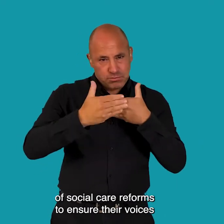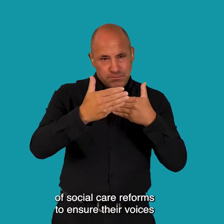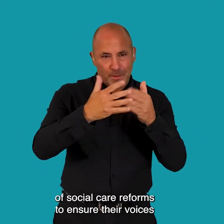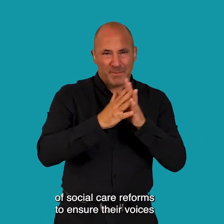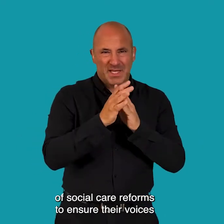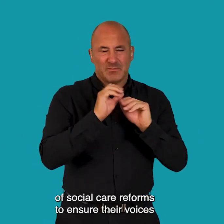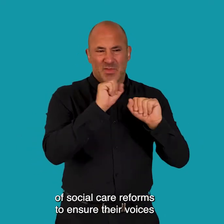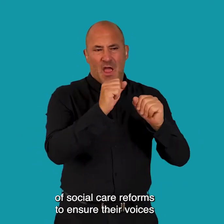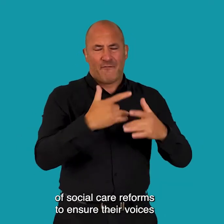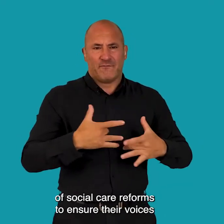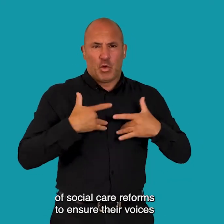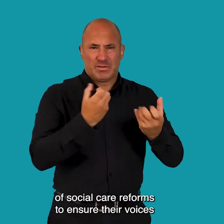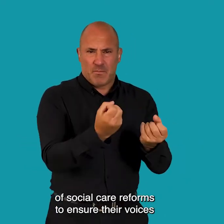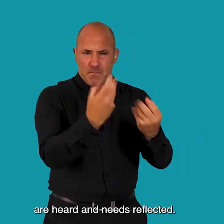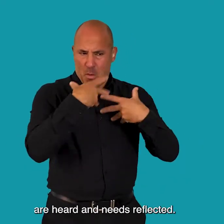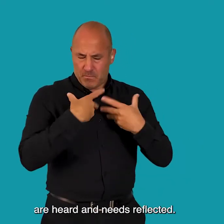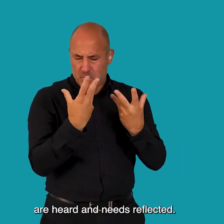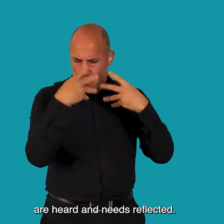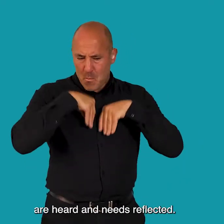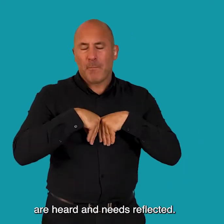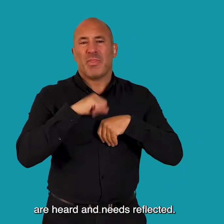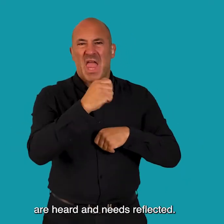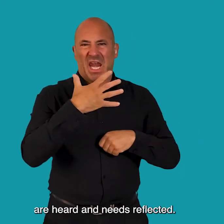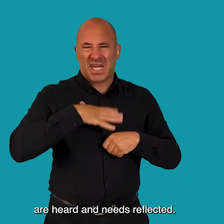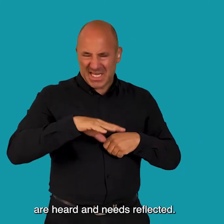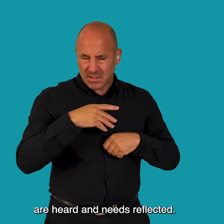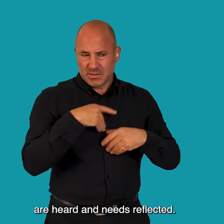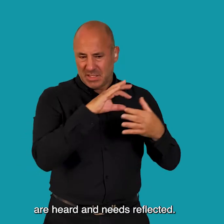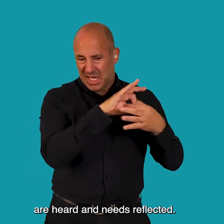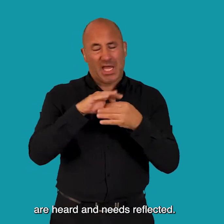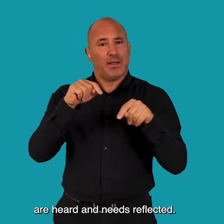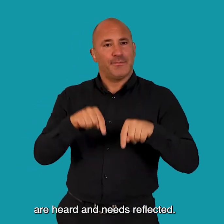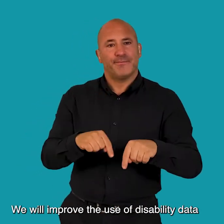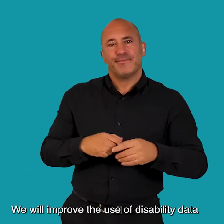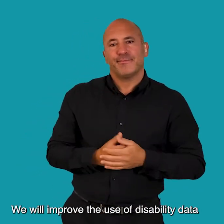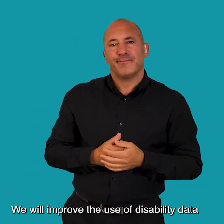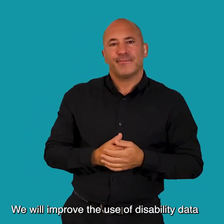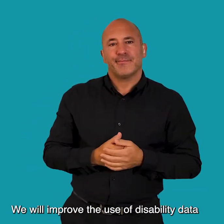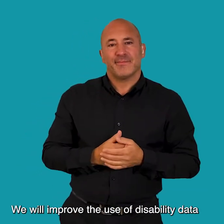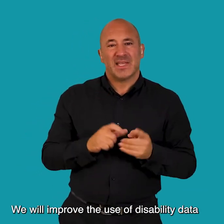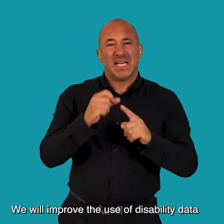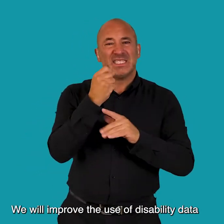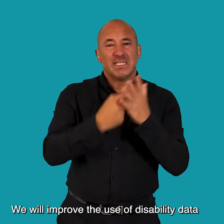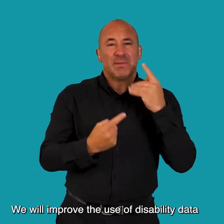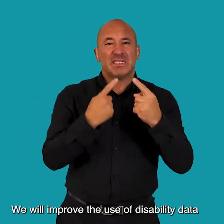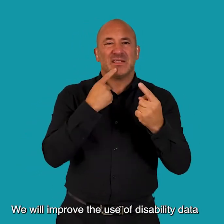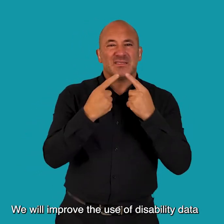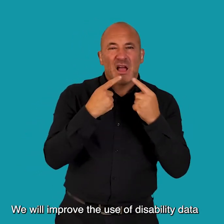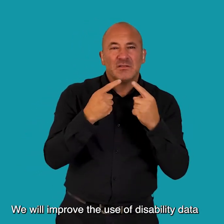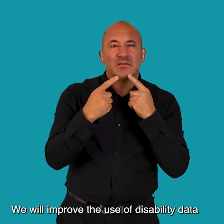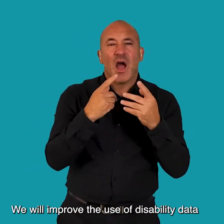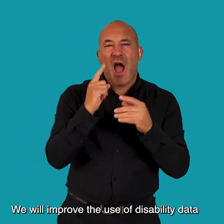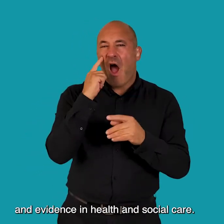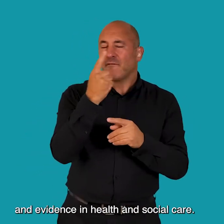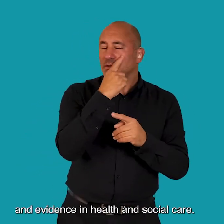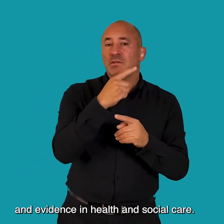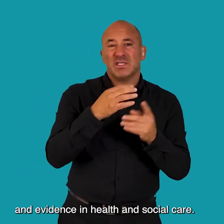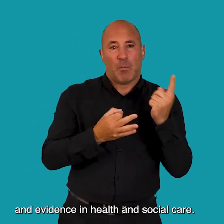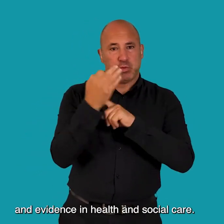reforms to ensure their voices are heard and needs reflected. We will improve the use of disability data and evidence in